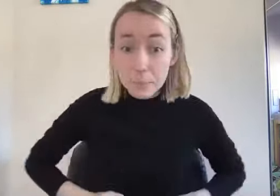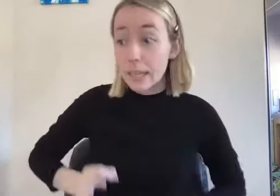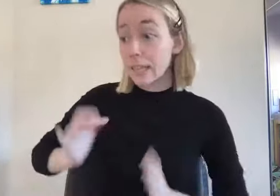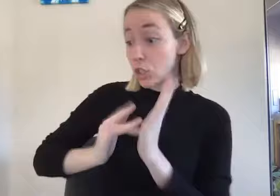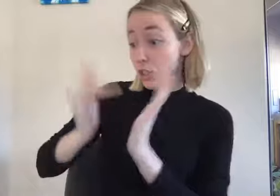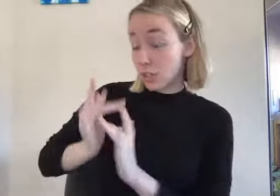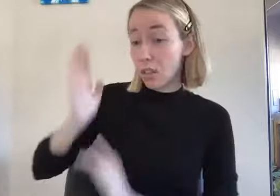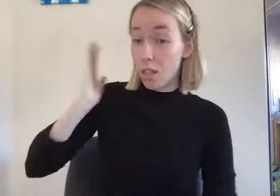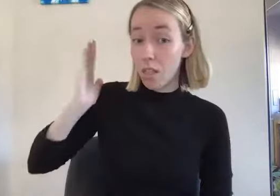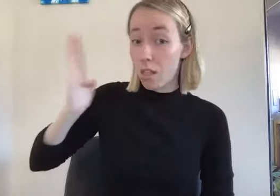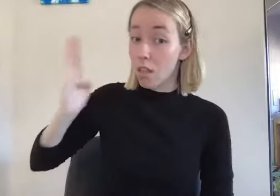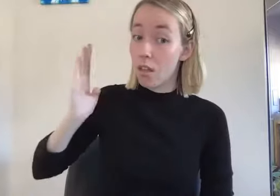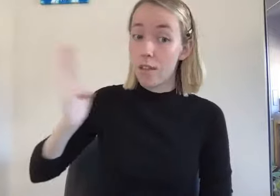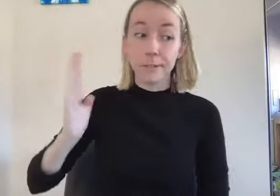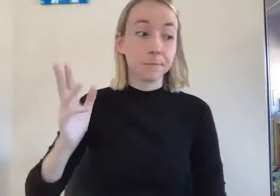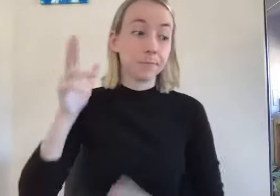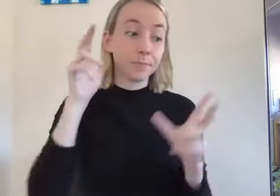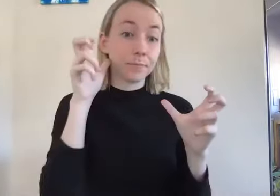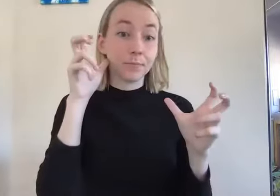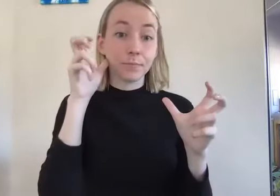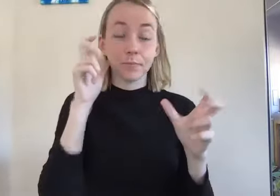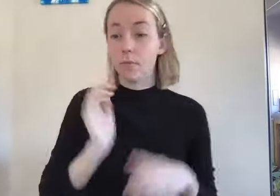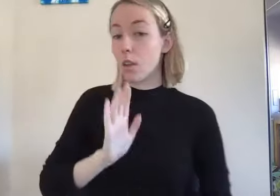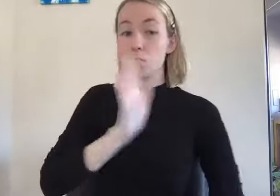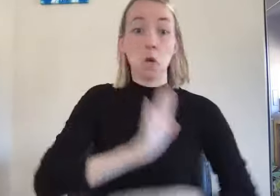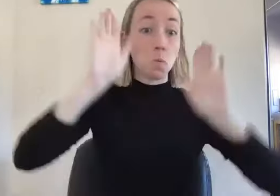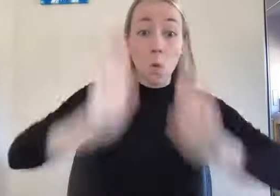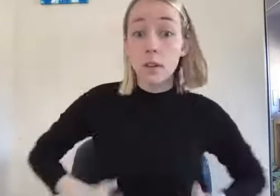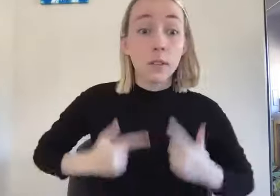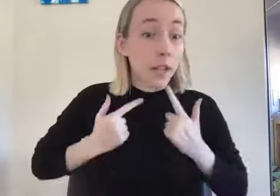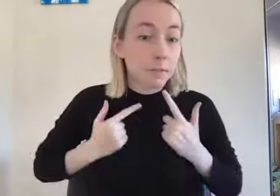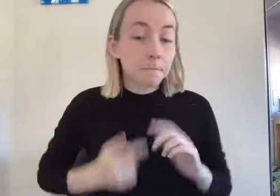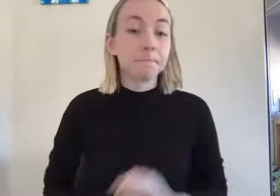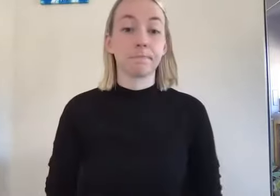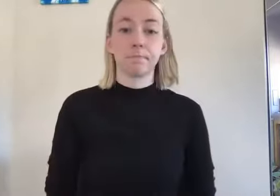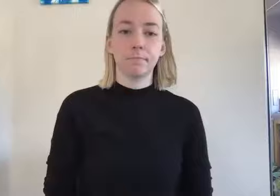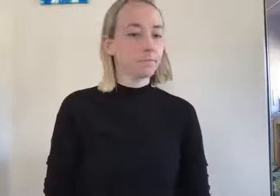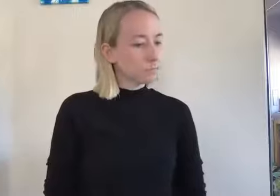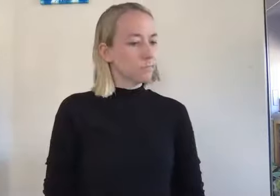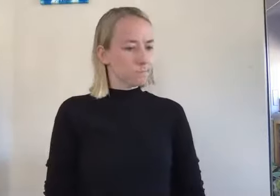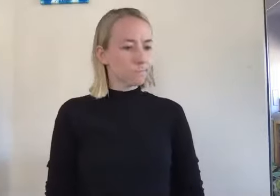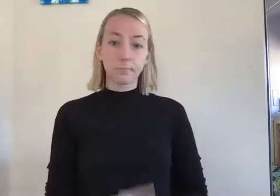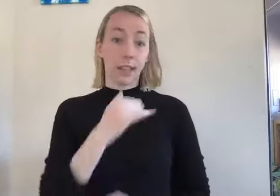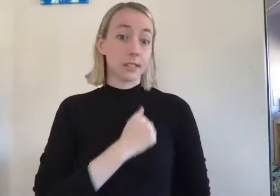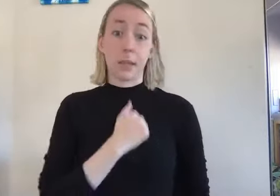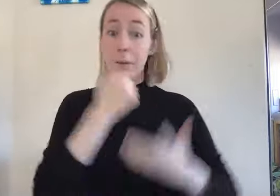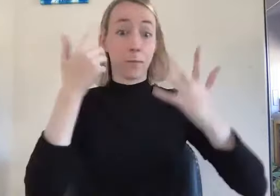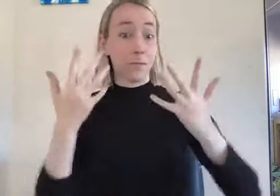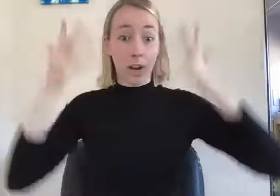about Jesus and her relationship and how wonderful her life was, And I thought, well, I guess that's the amends. I